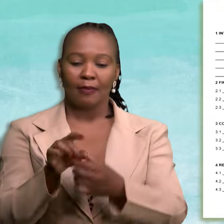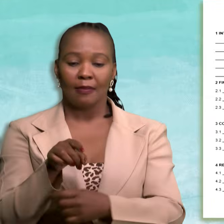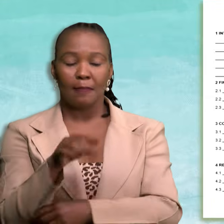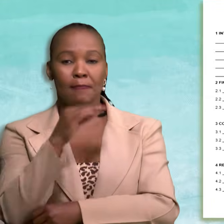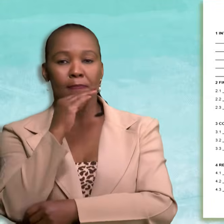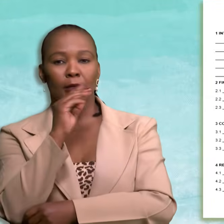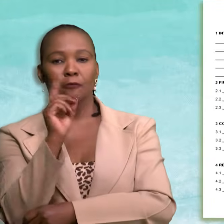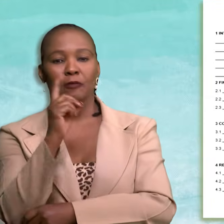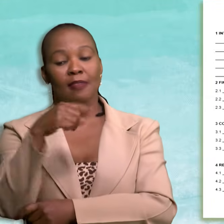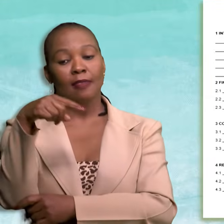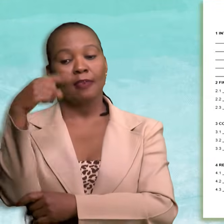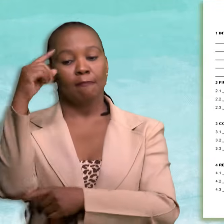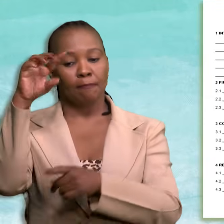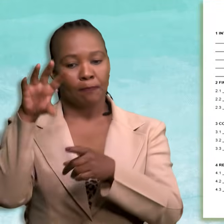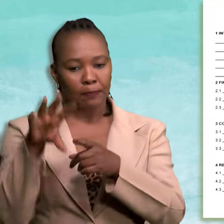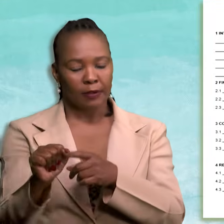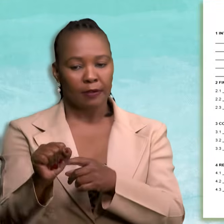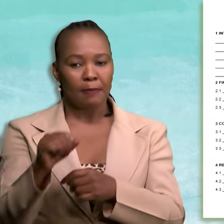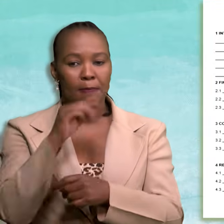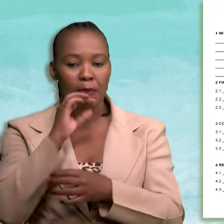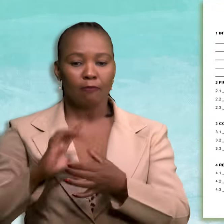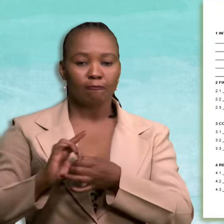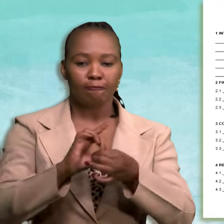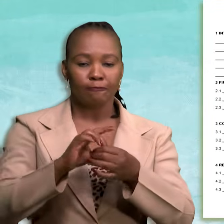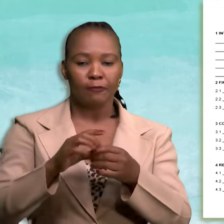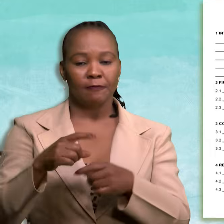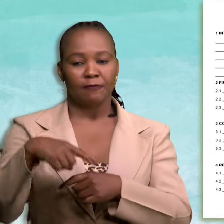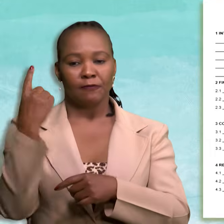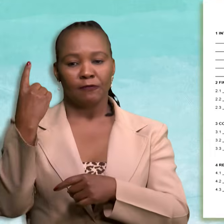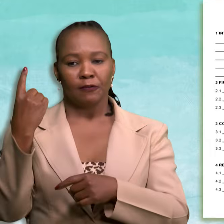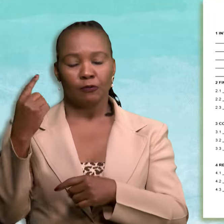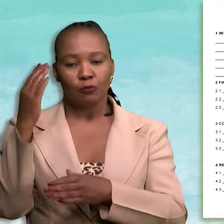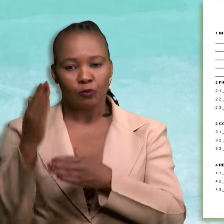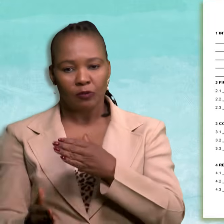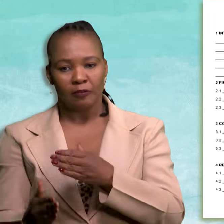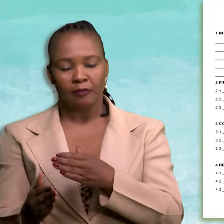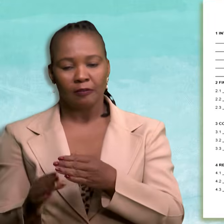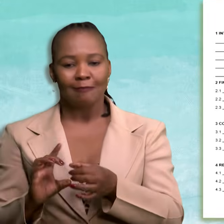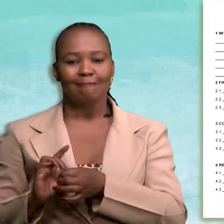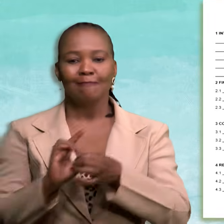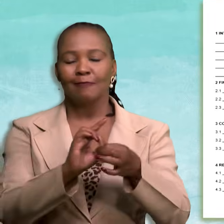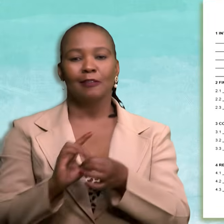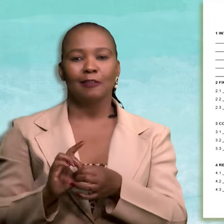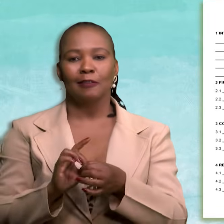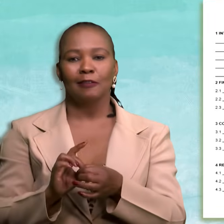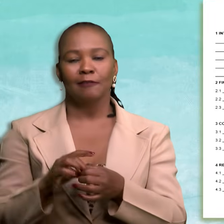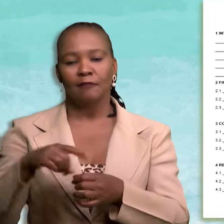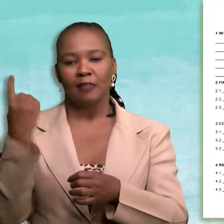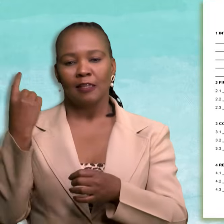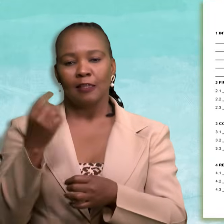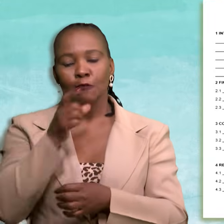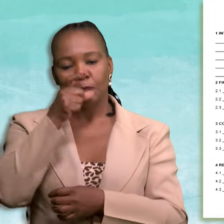linked. This means that the first finding should lead to the first conclusion, which should lead to the